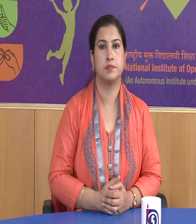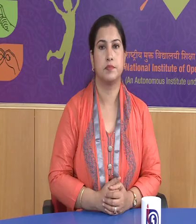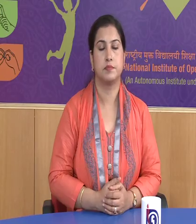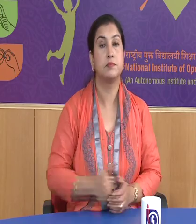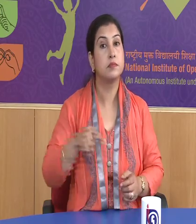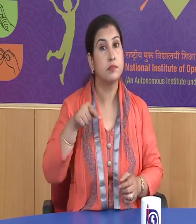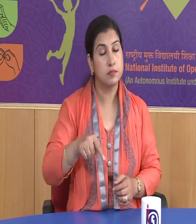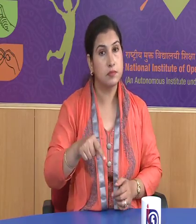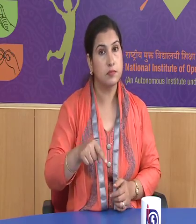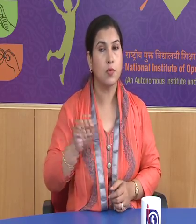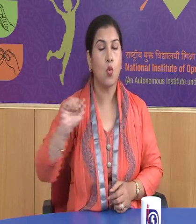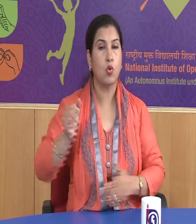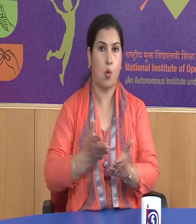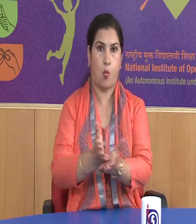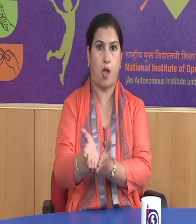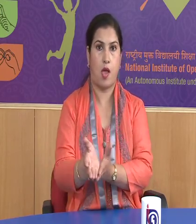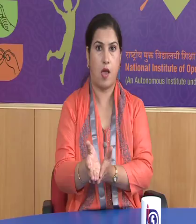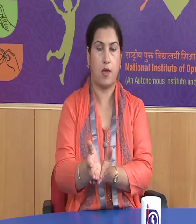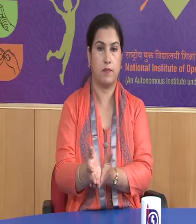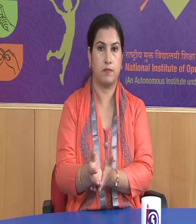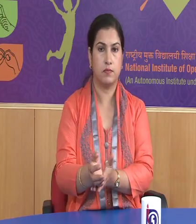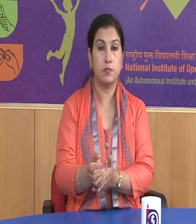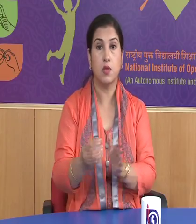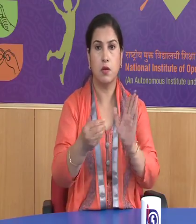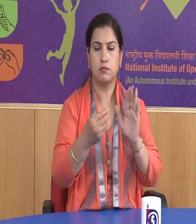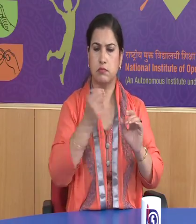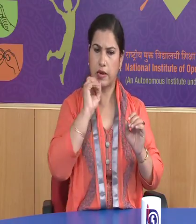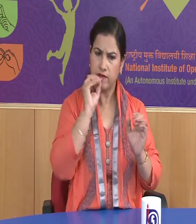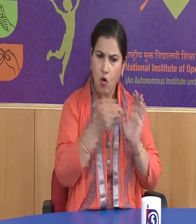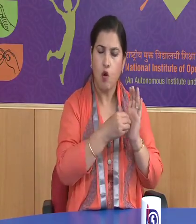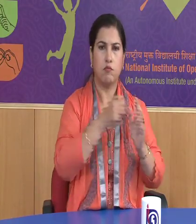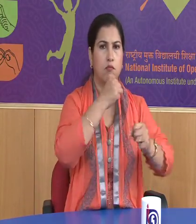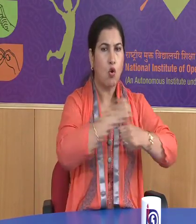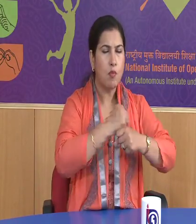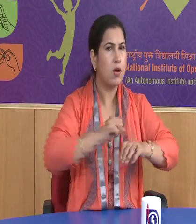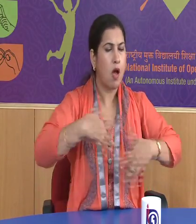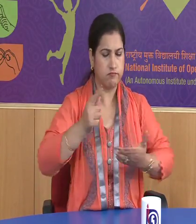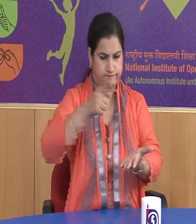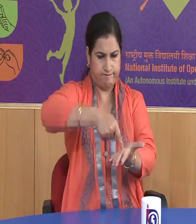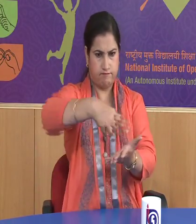This is their way to draw the attention of government towards their demands and